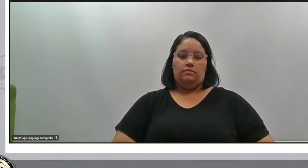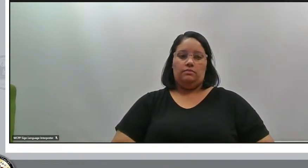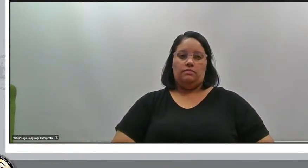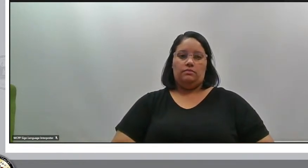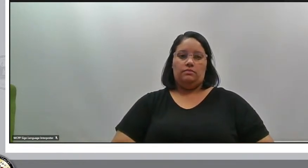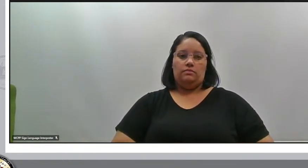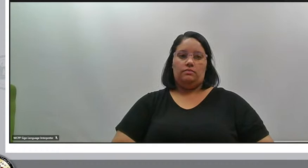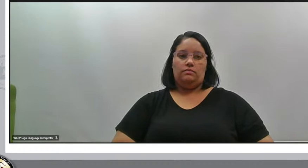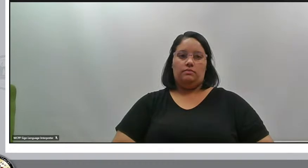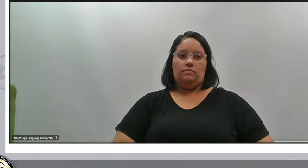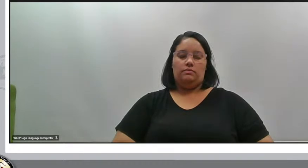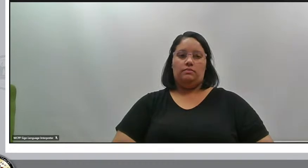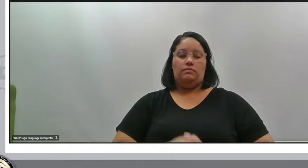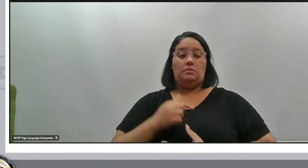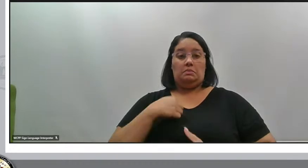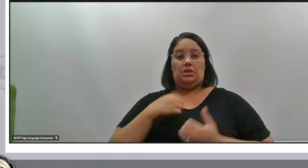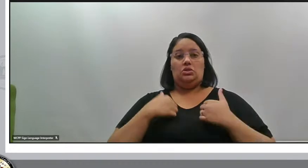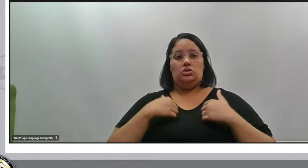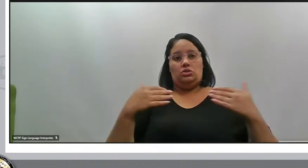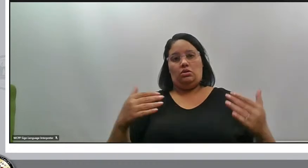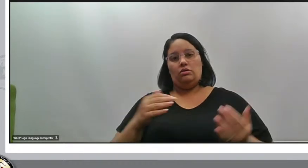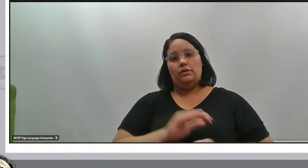Let me start then.